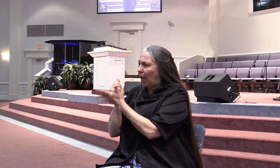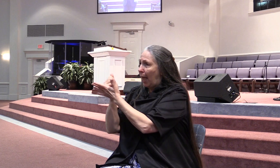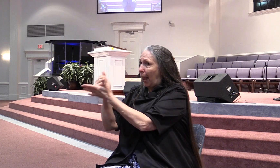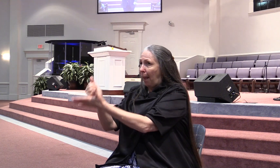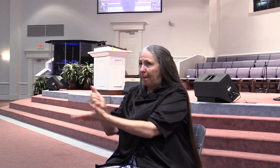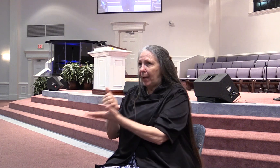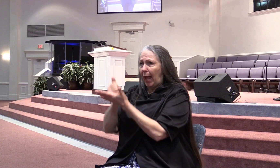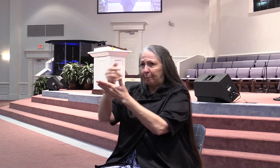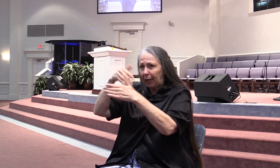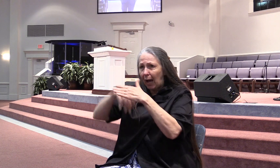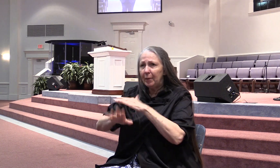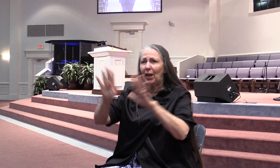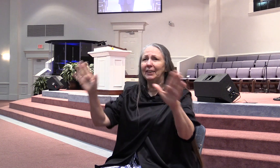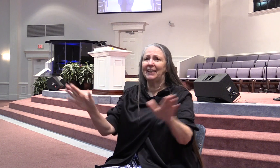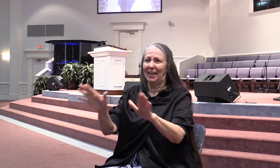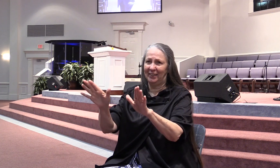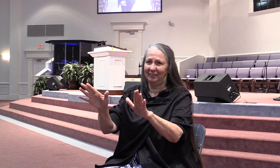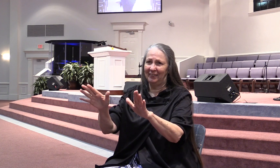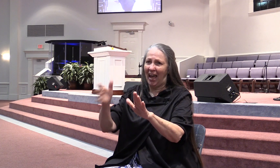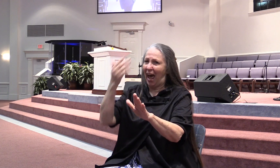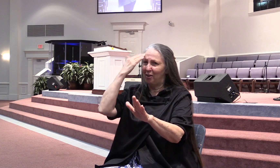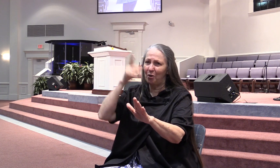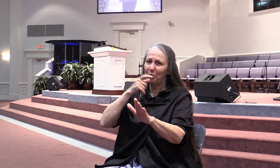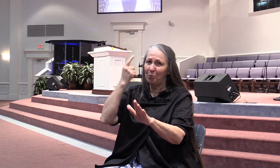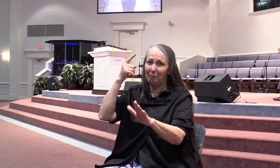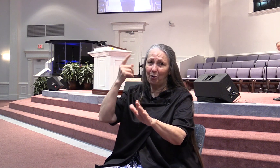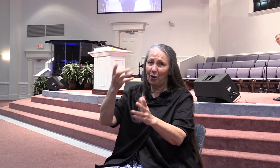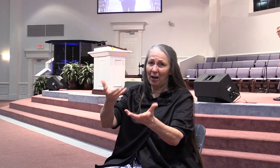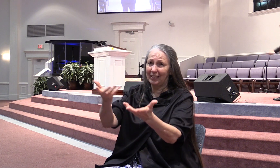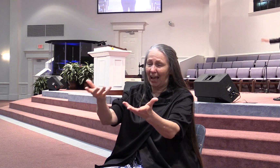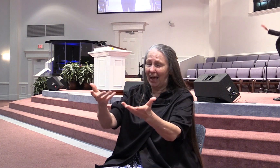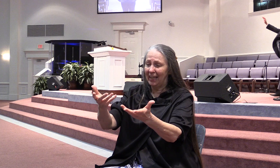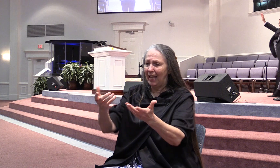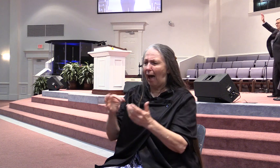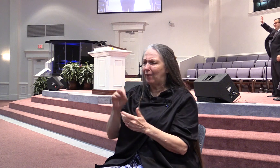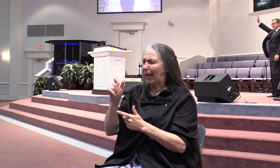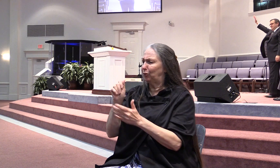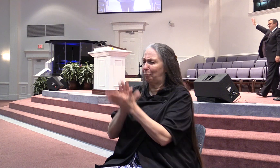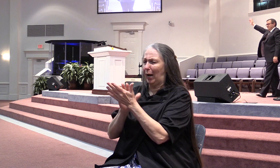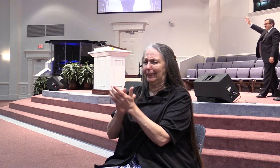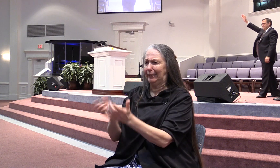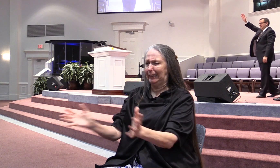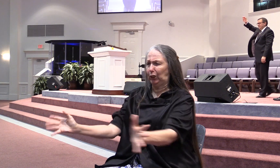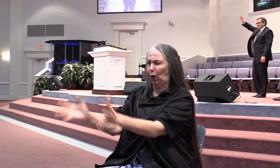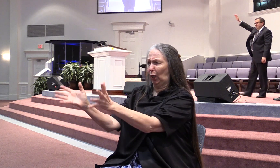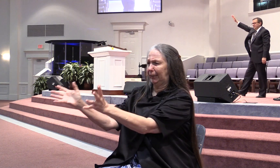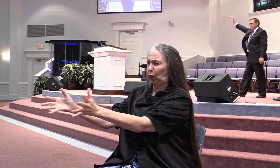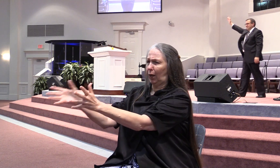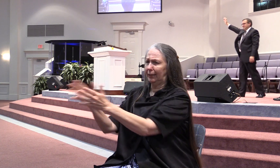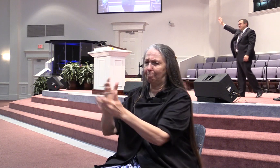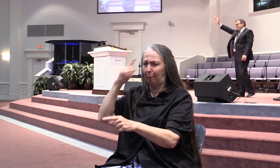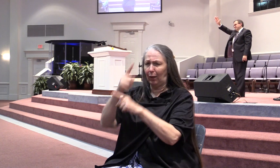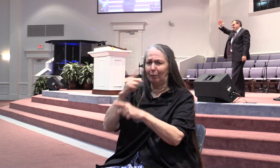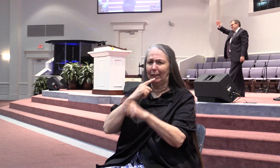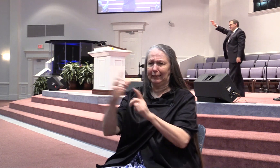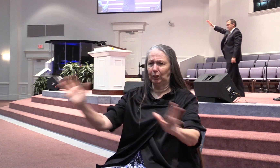you'd walk in this house on Sunday and say, I don't know who it's for, but here I got a little extra praise to lift up. I got a little extra prayer to give.